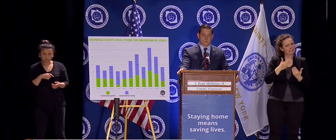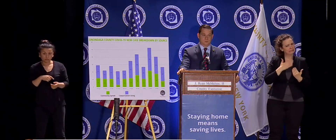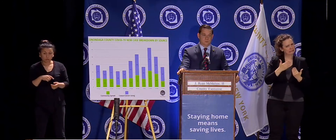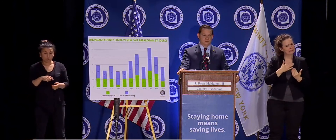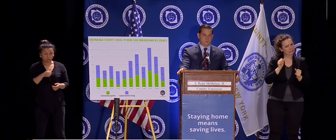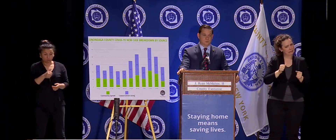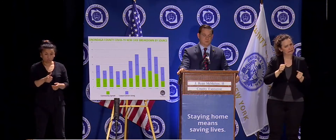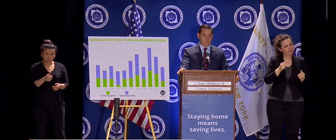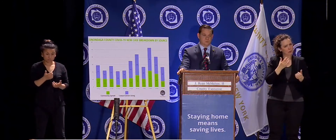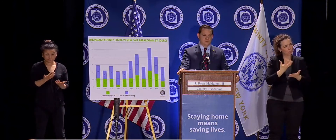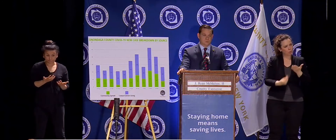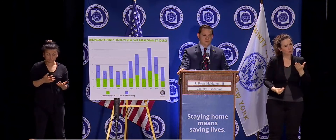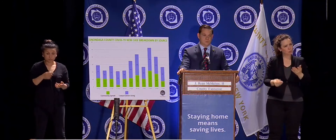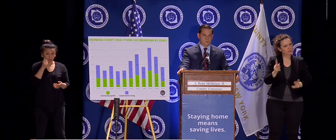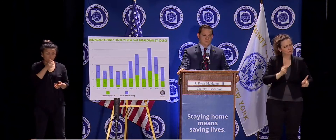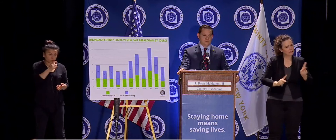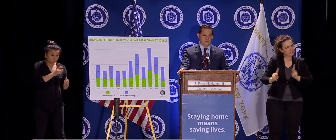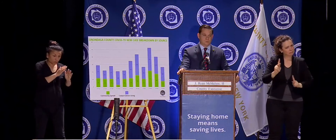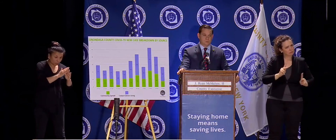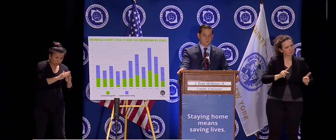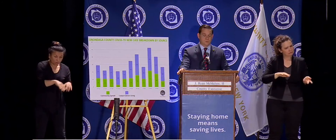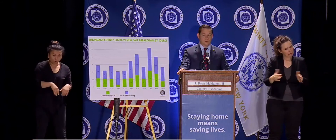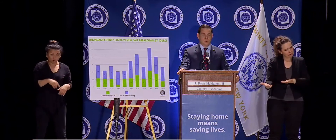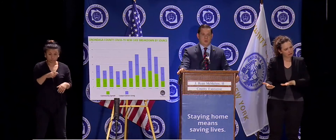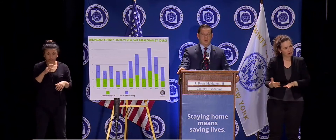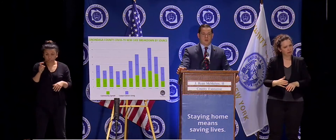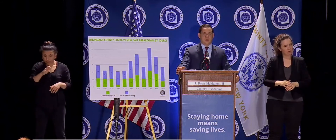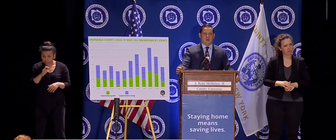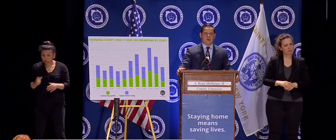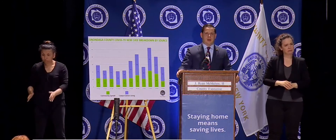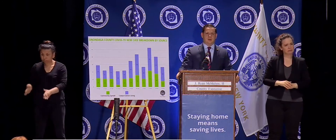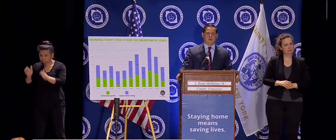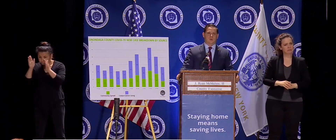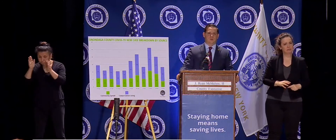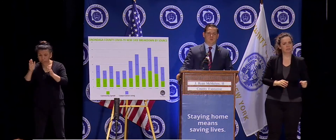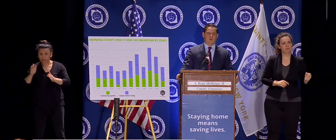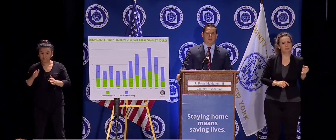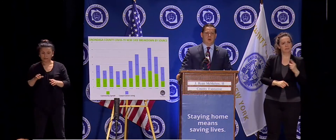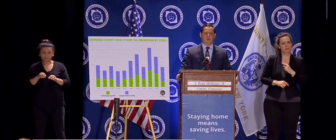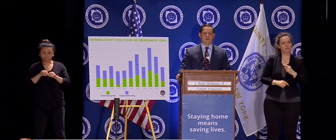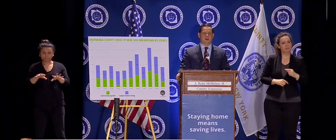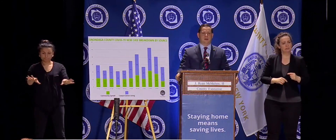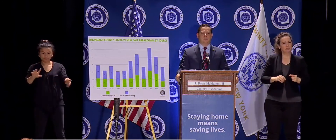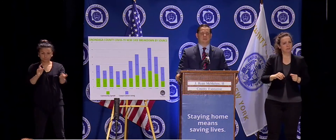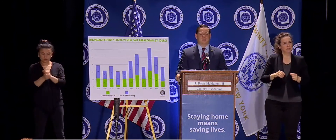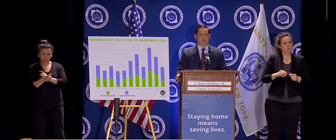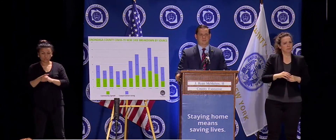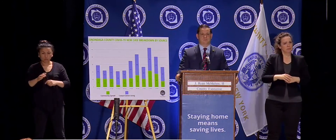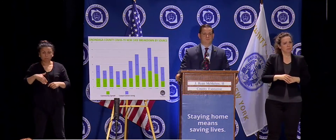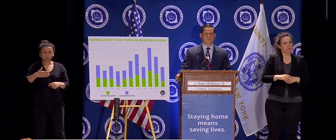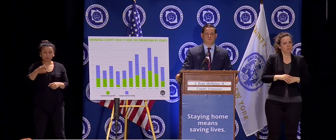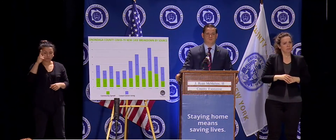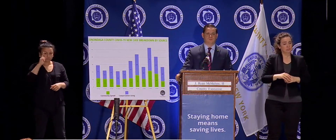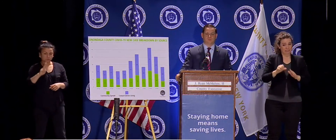Did those numbers surprise you when the state released that data? I knew it was, no.